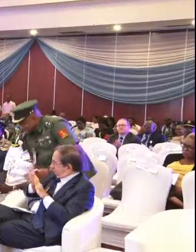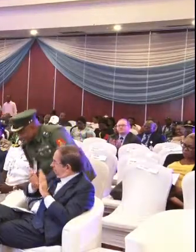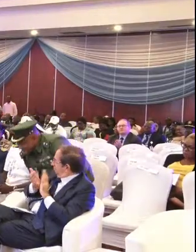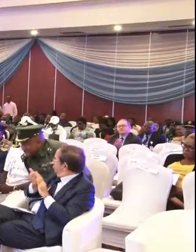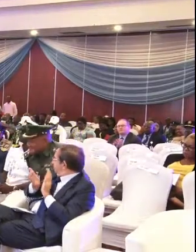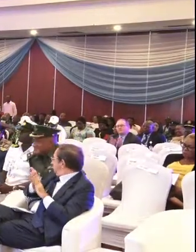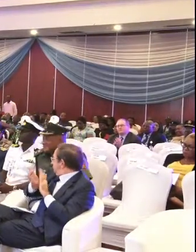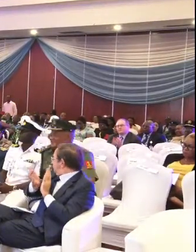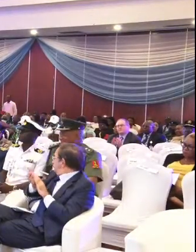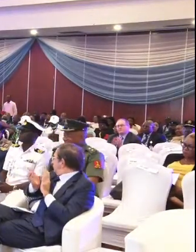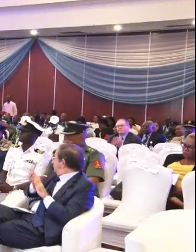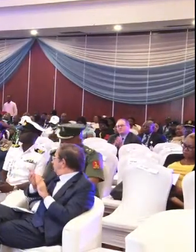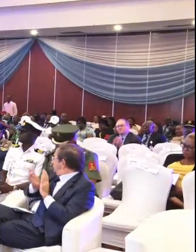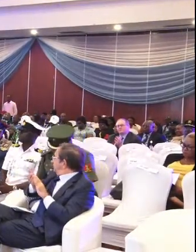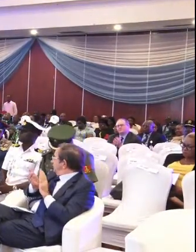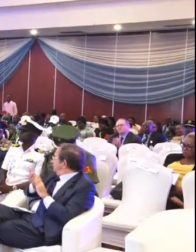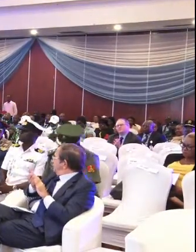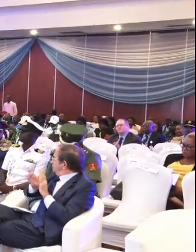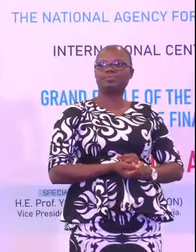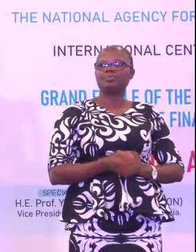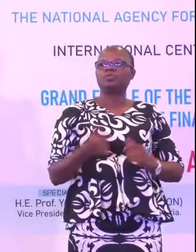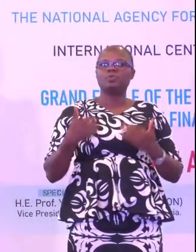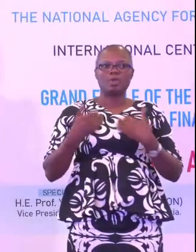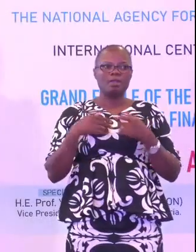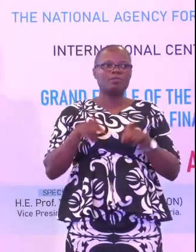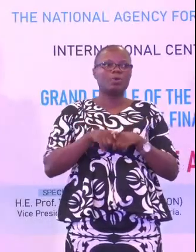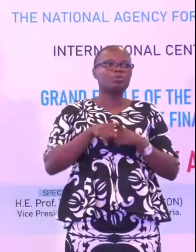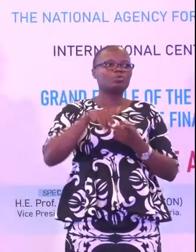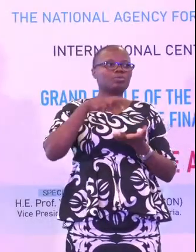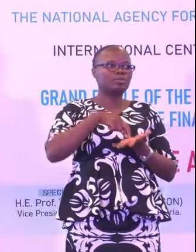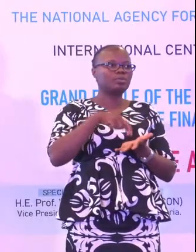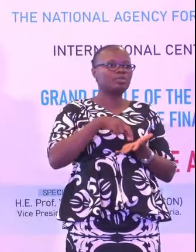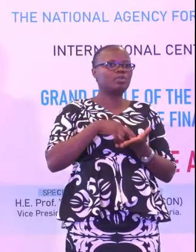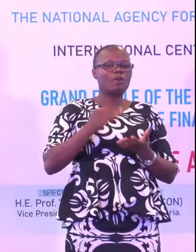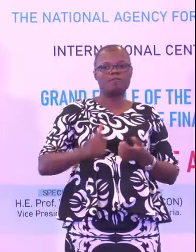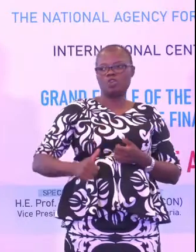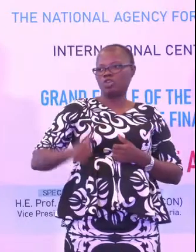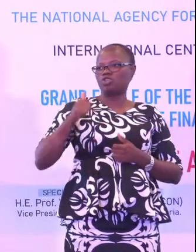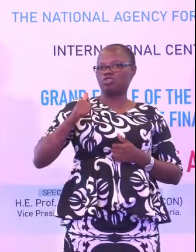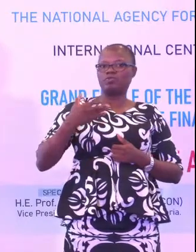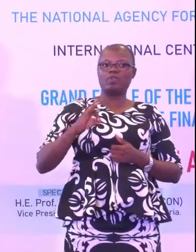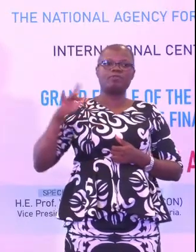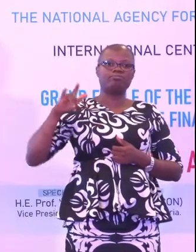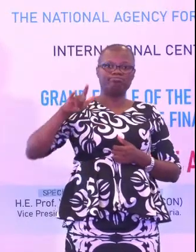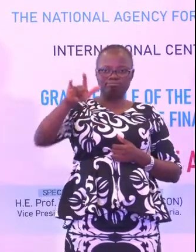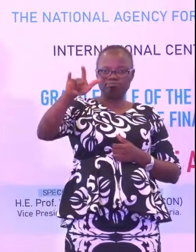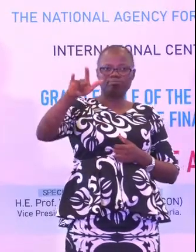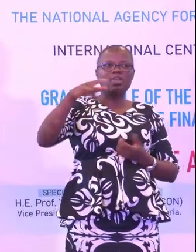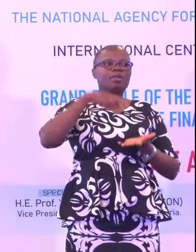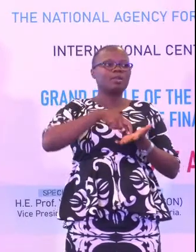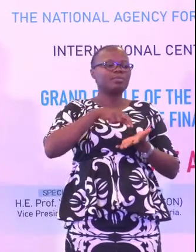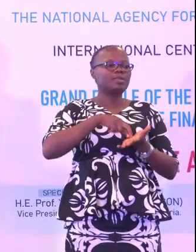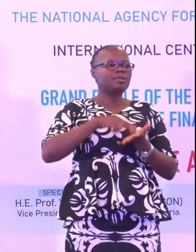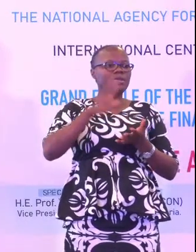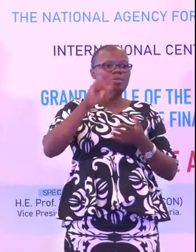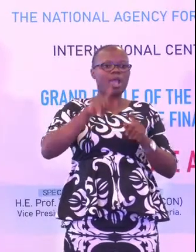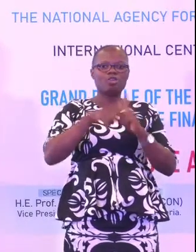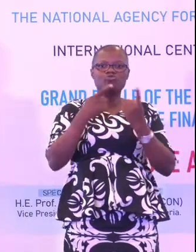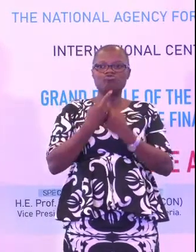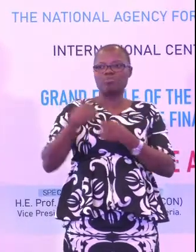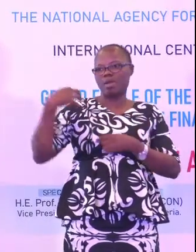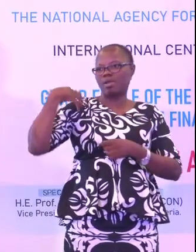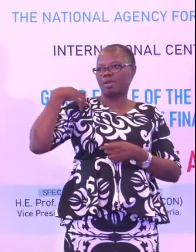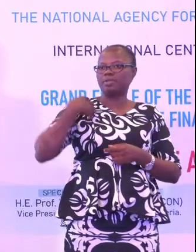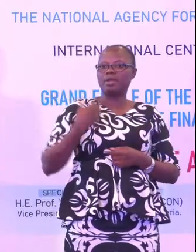coming. We have also the representative of the Chief of Air Staff, is represented by Group Captain